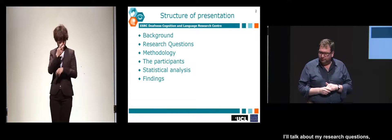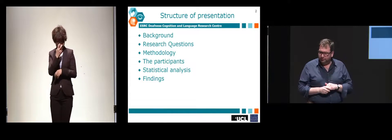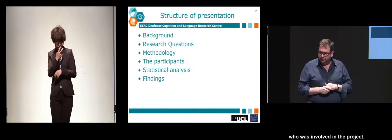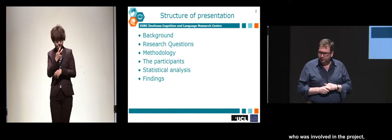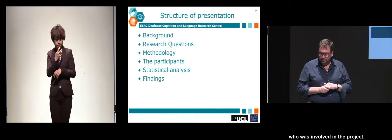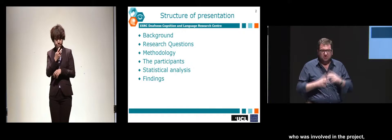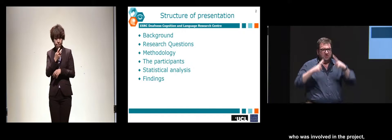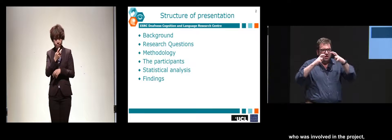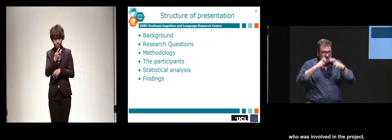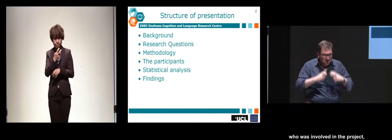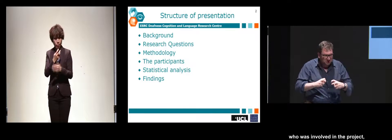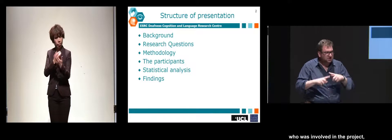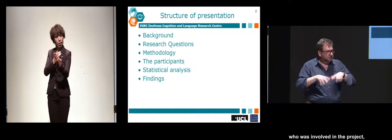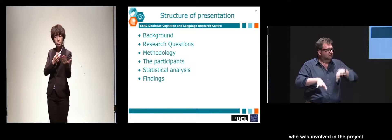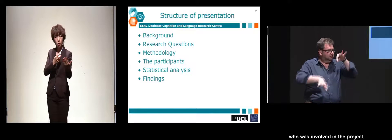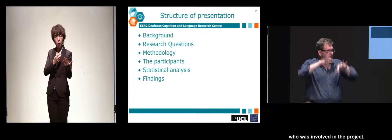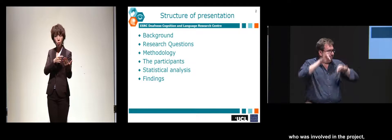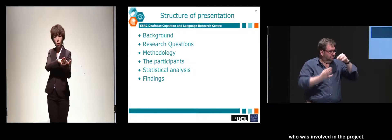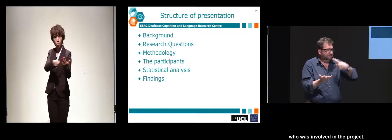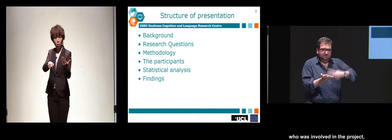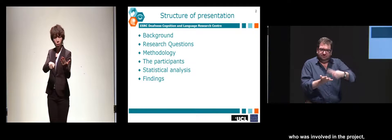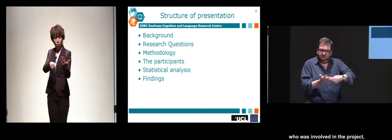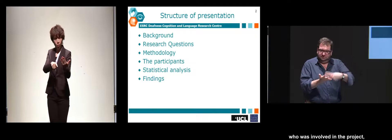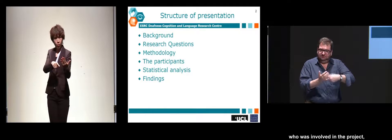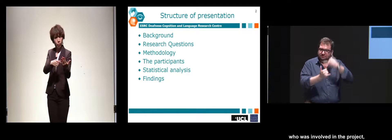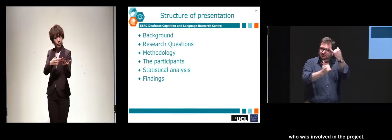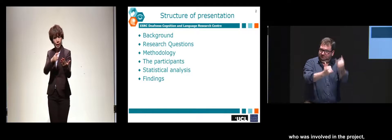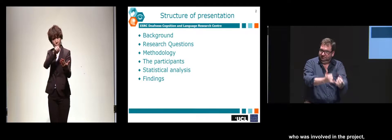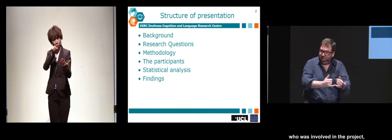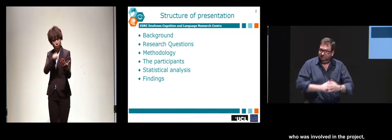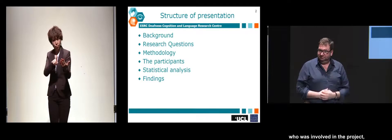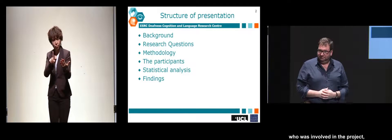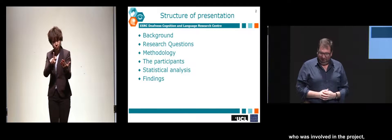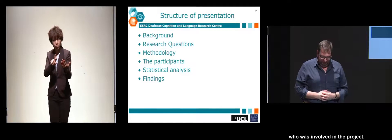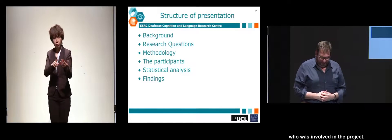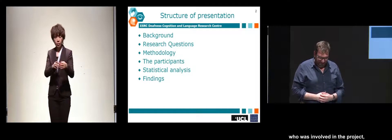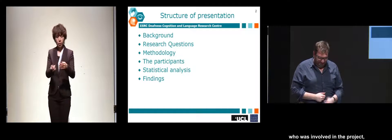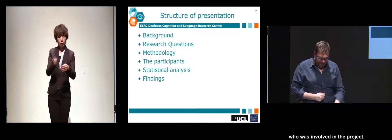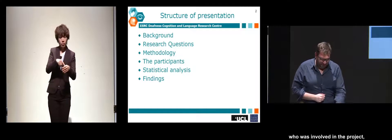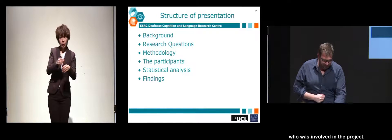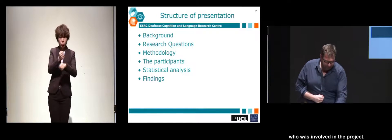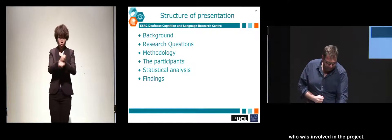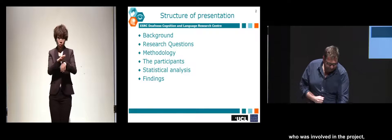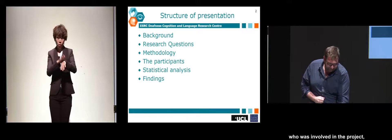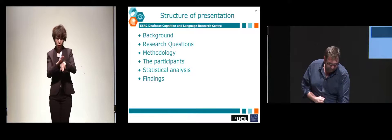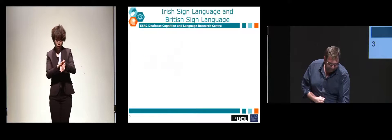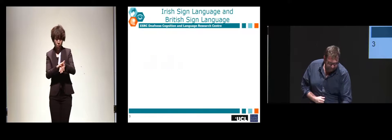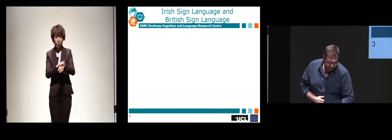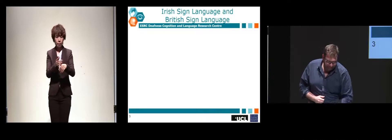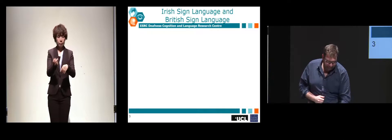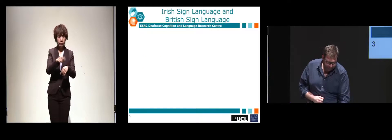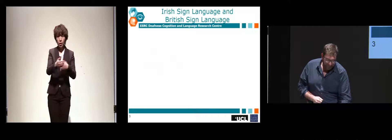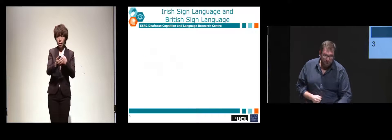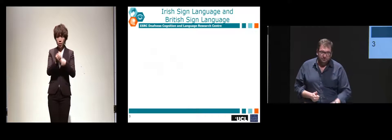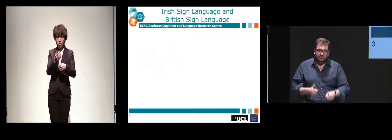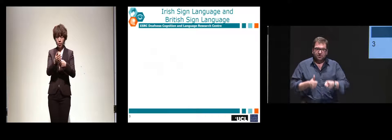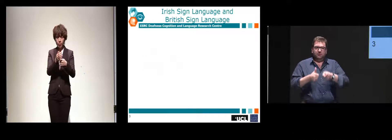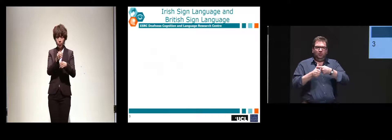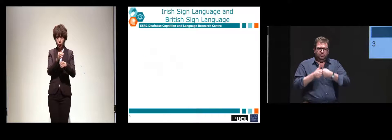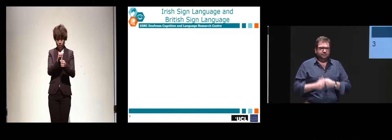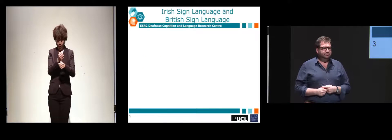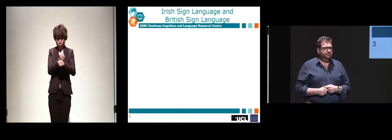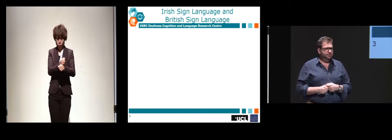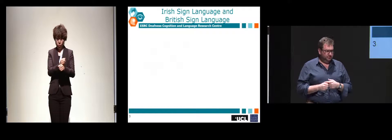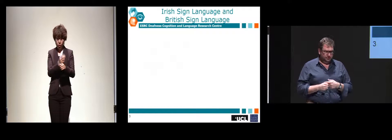methodology, who was involved in the project, and some statistical analysis, and my findings at the